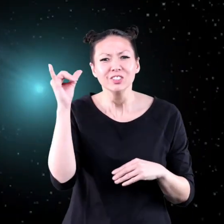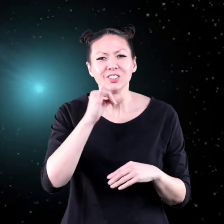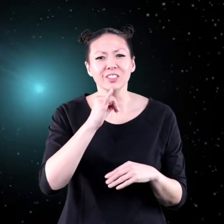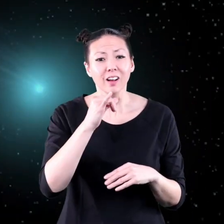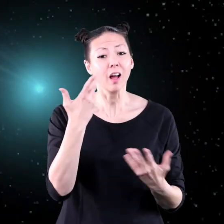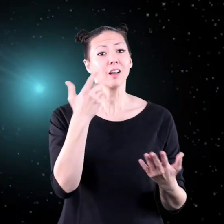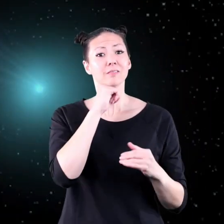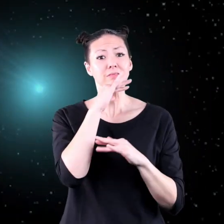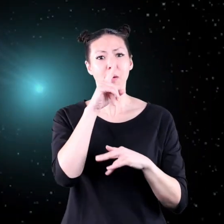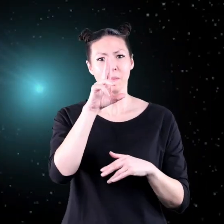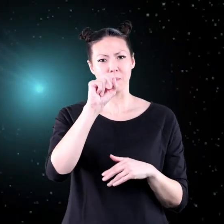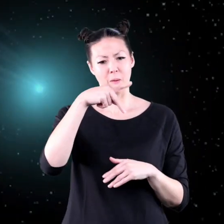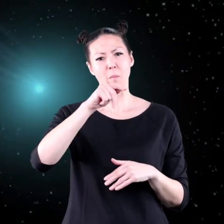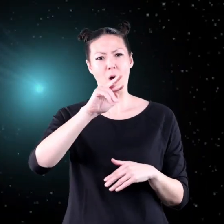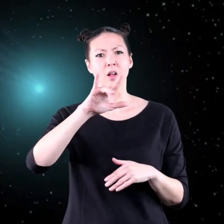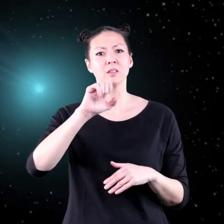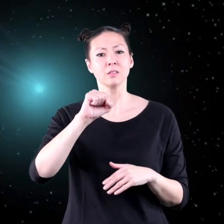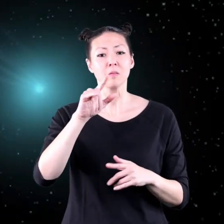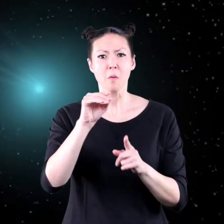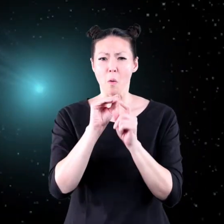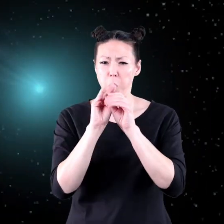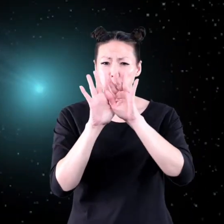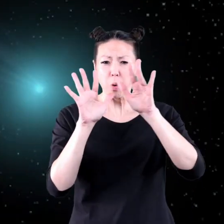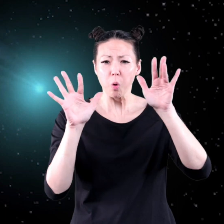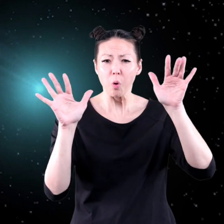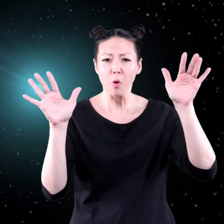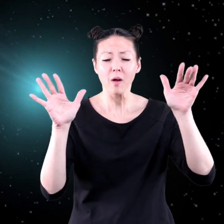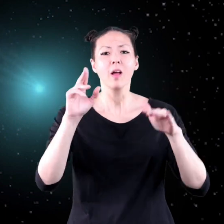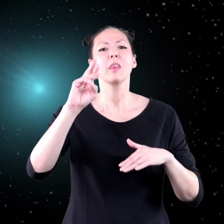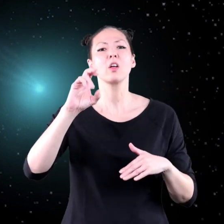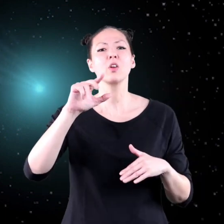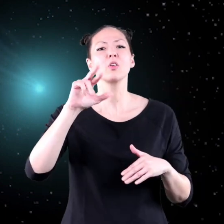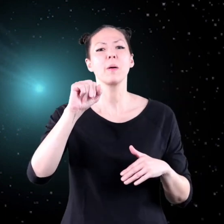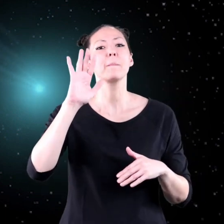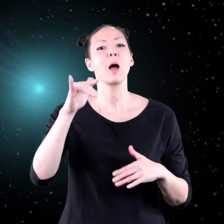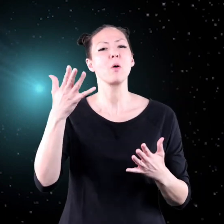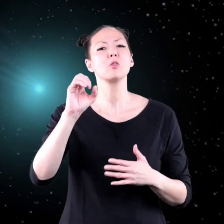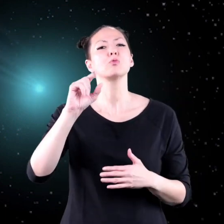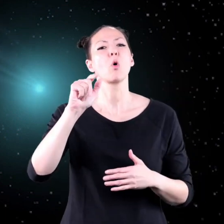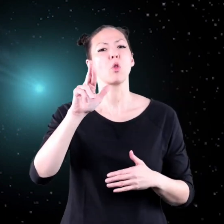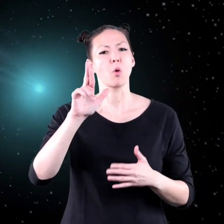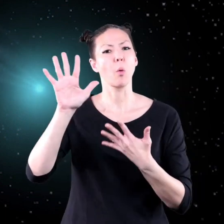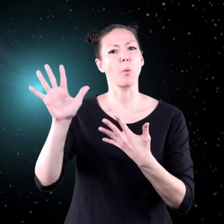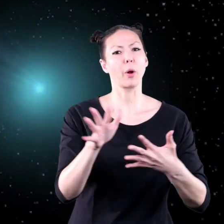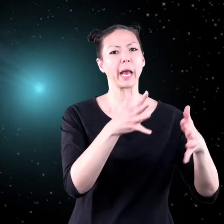gases and tiny dust particles that are blown away from the nucleus by solar wind.